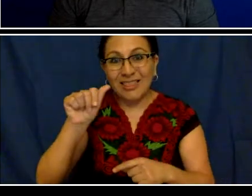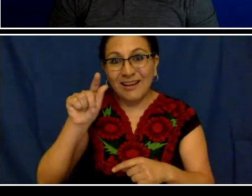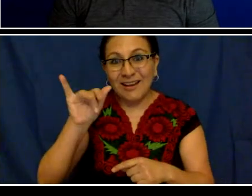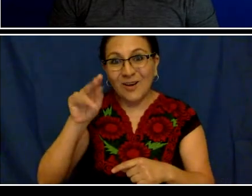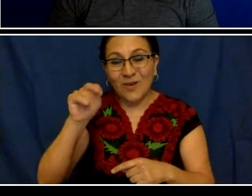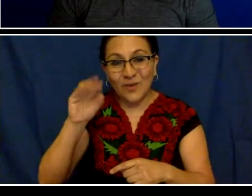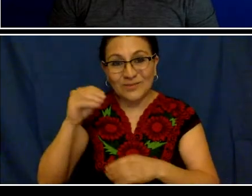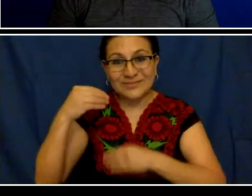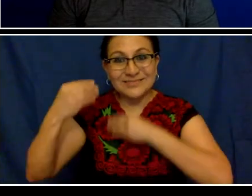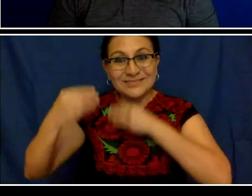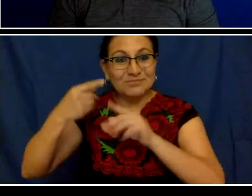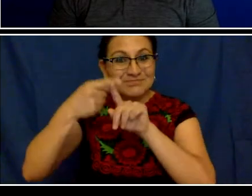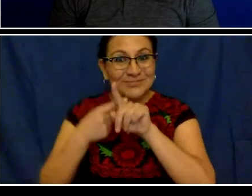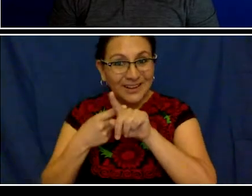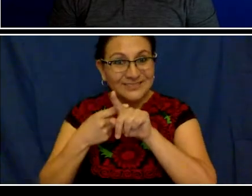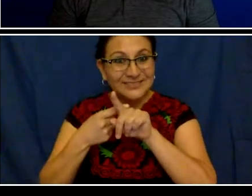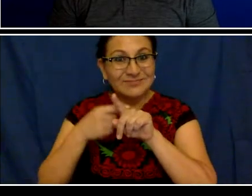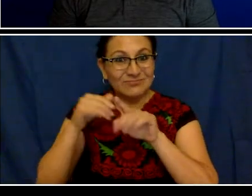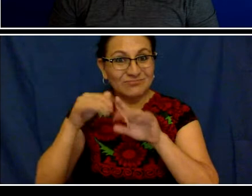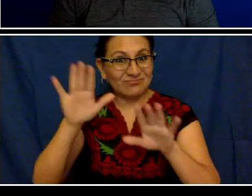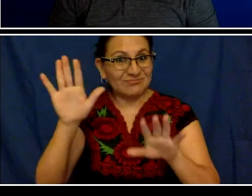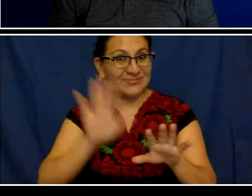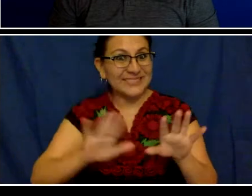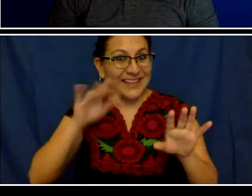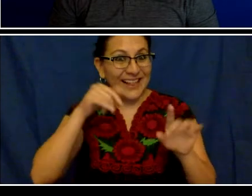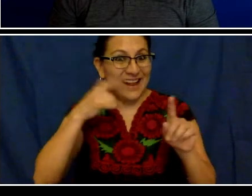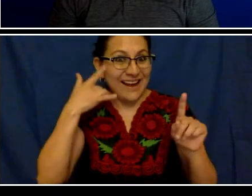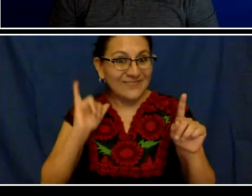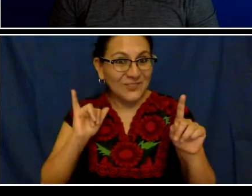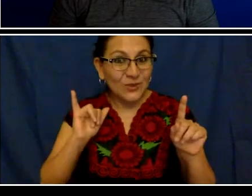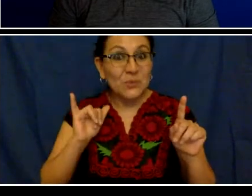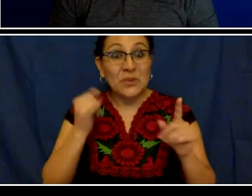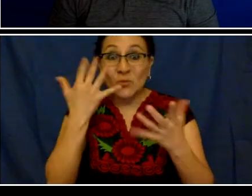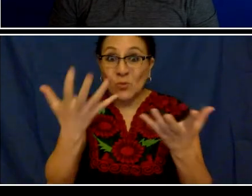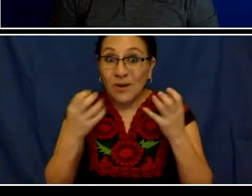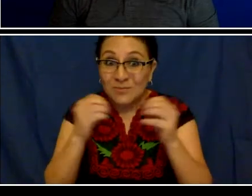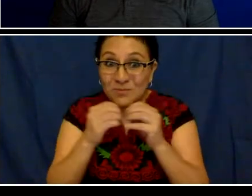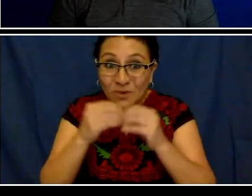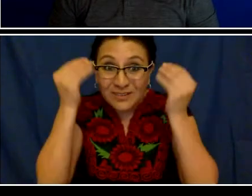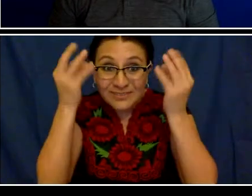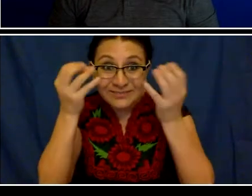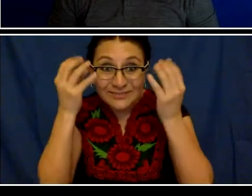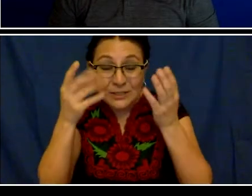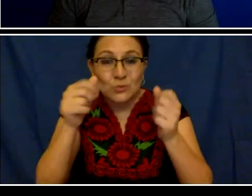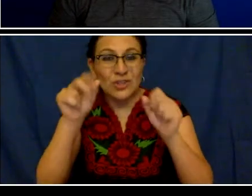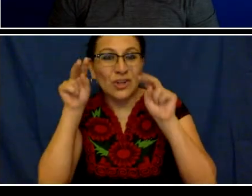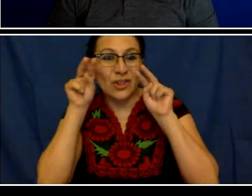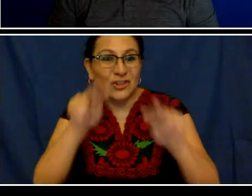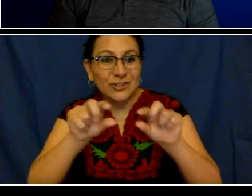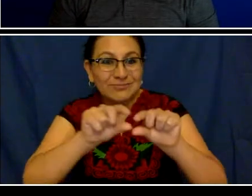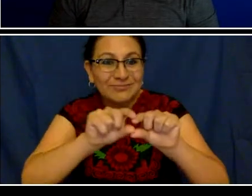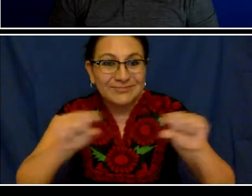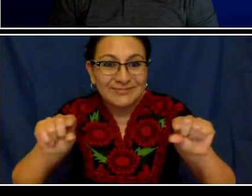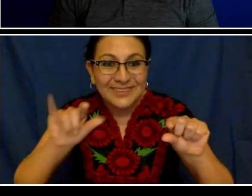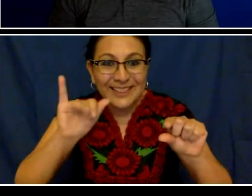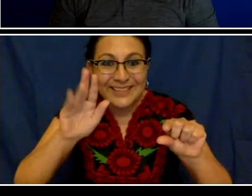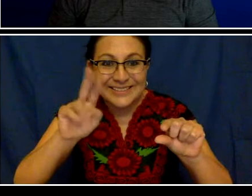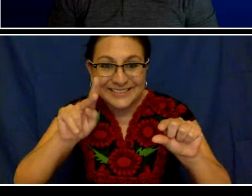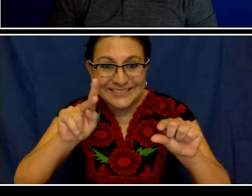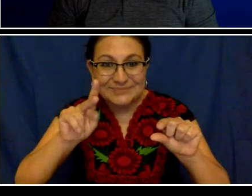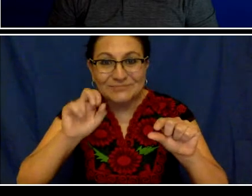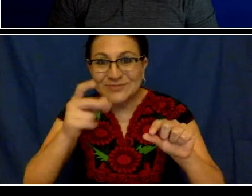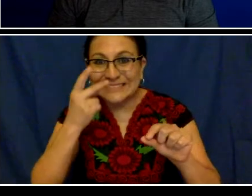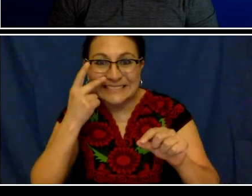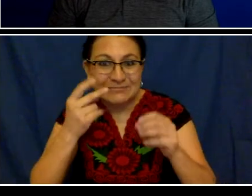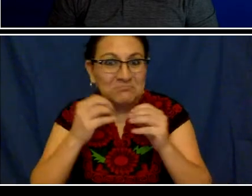declare a declaration of Latino Heritage Month. Okay, and that's what we celebrate in California. If you want some more information